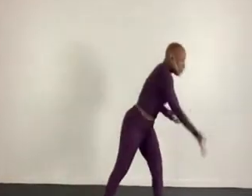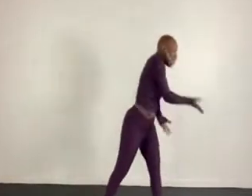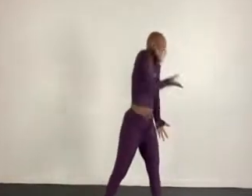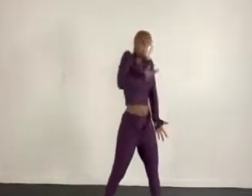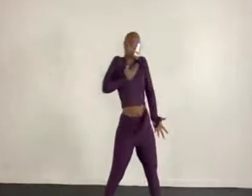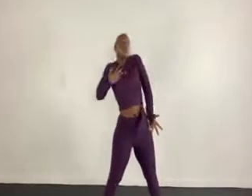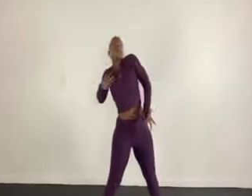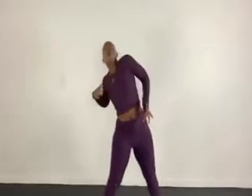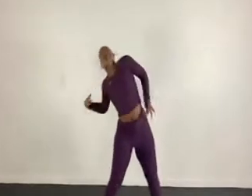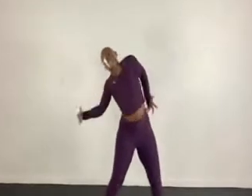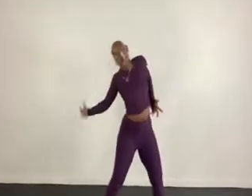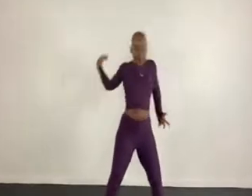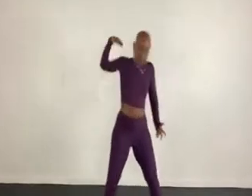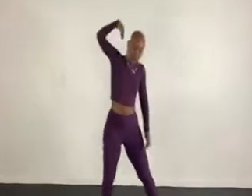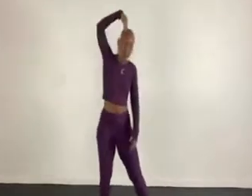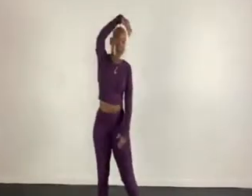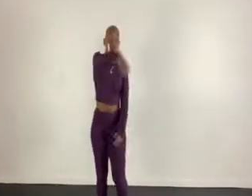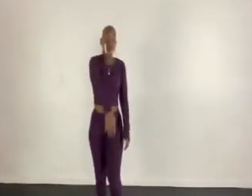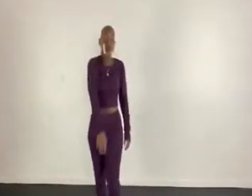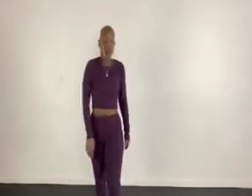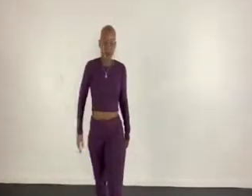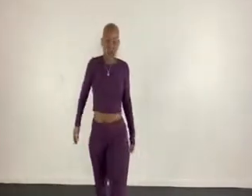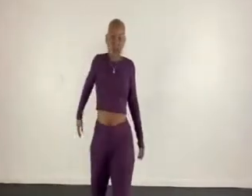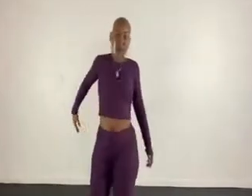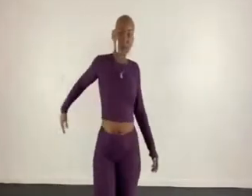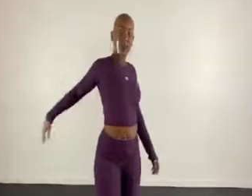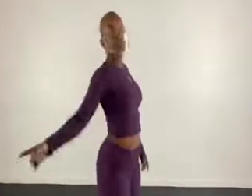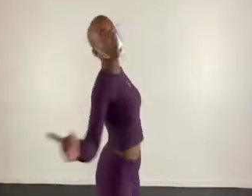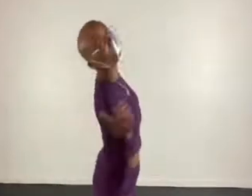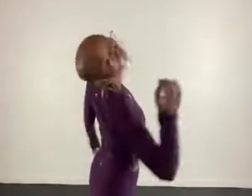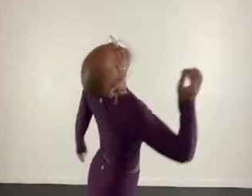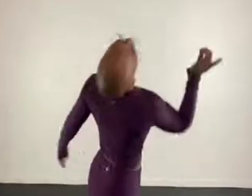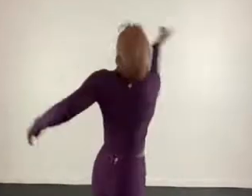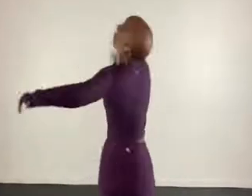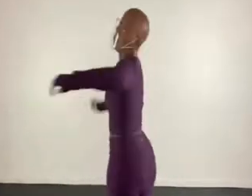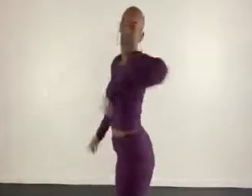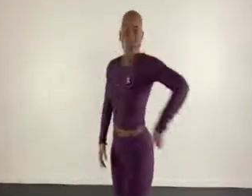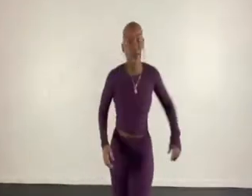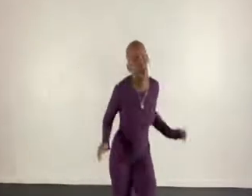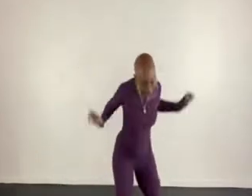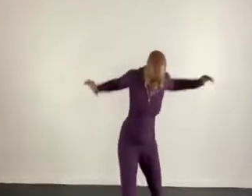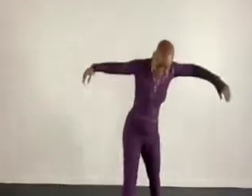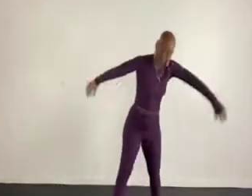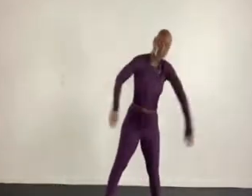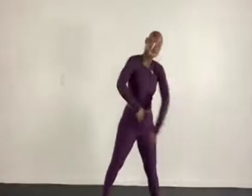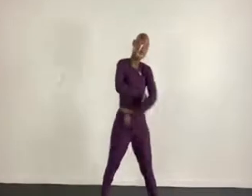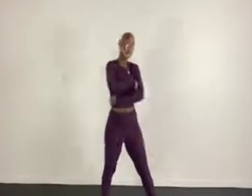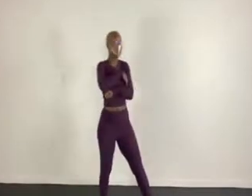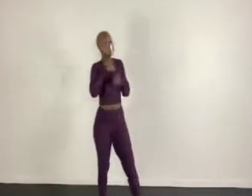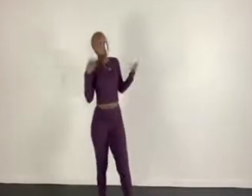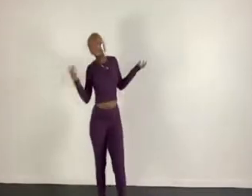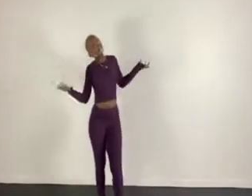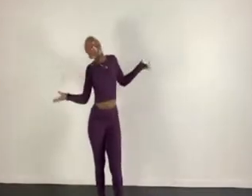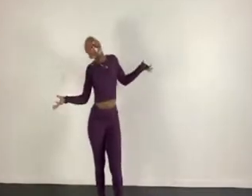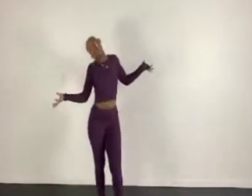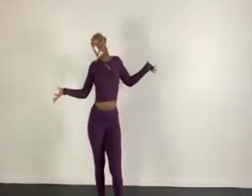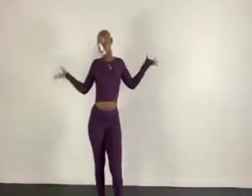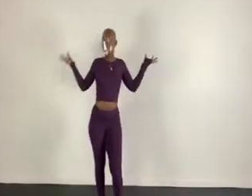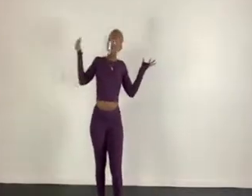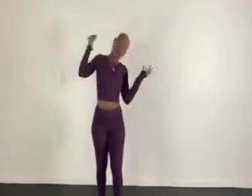If in grade school the principal would summon our crazy behinds every day for being in class and talking